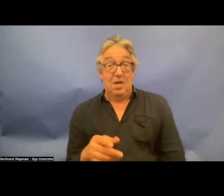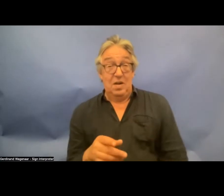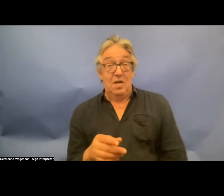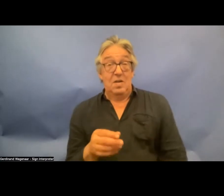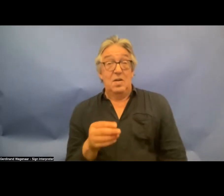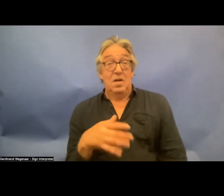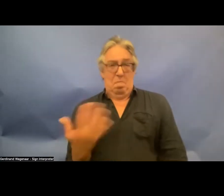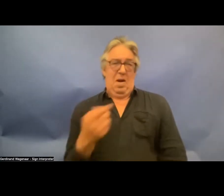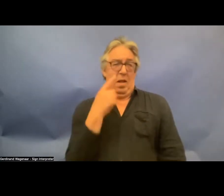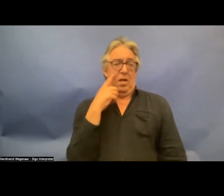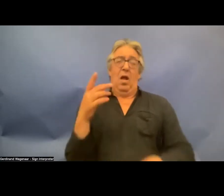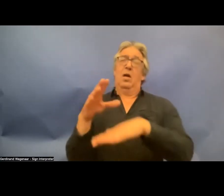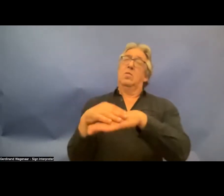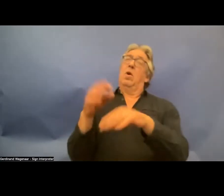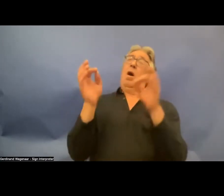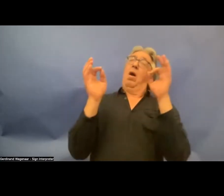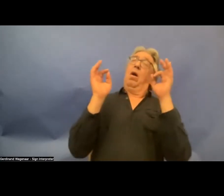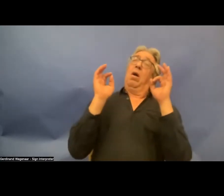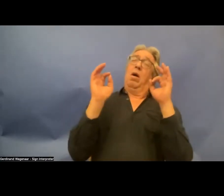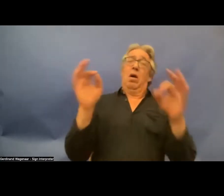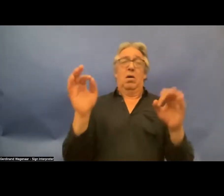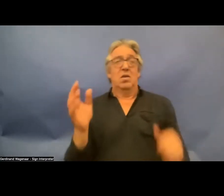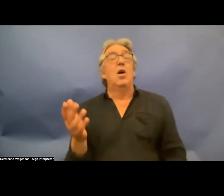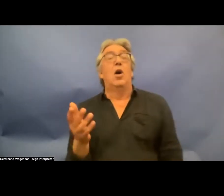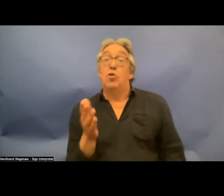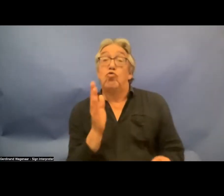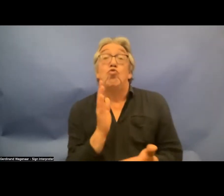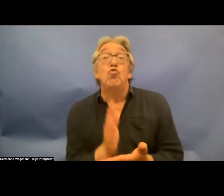don't, they have high needs of support,